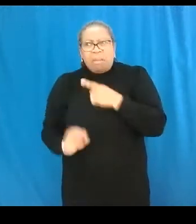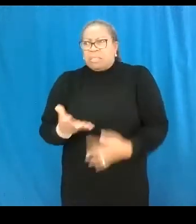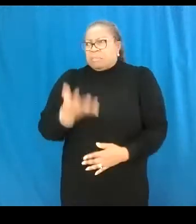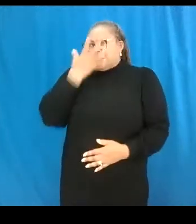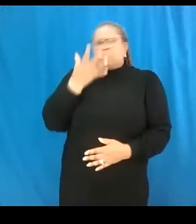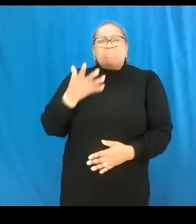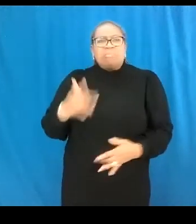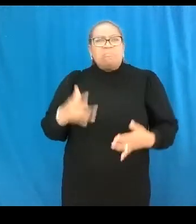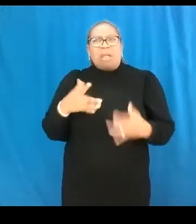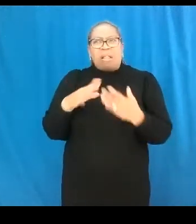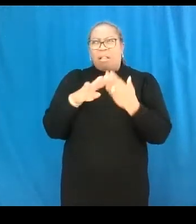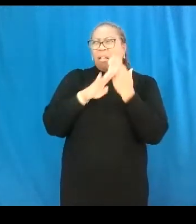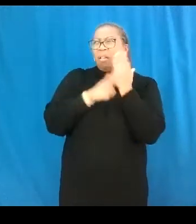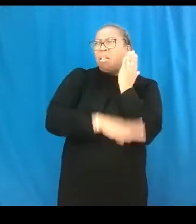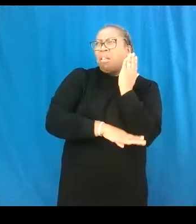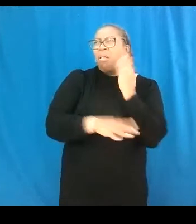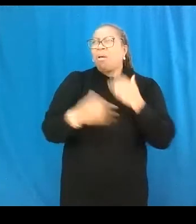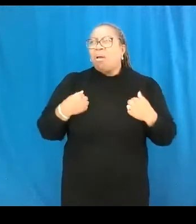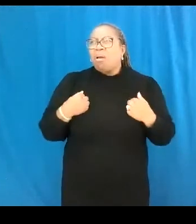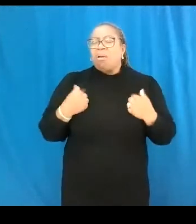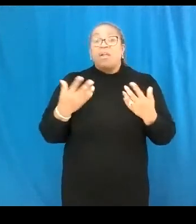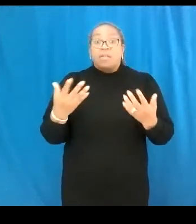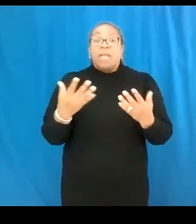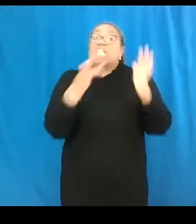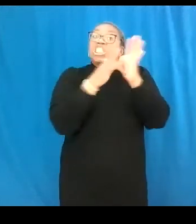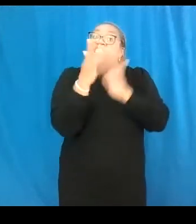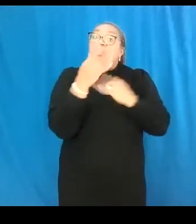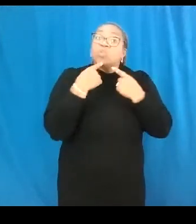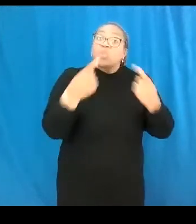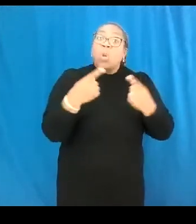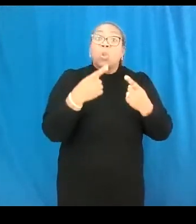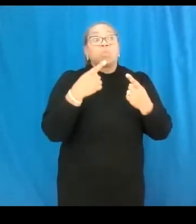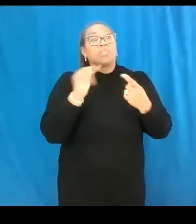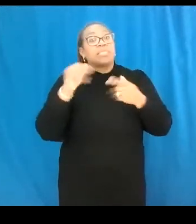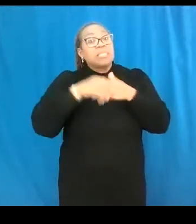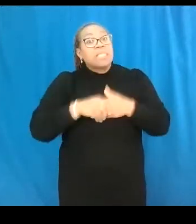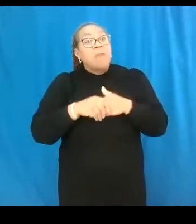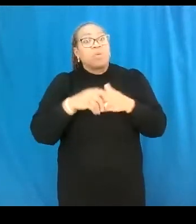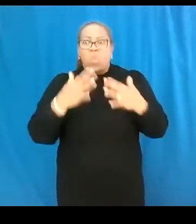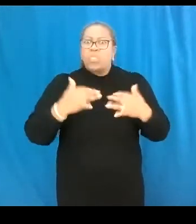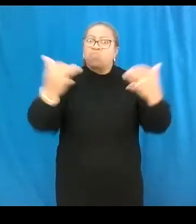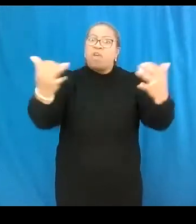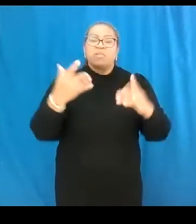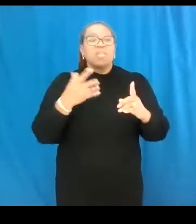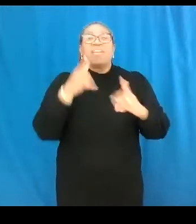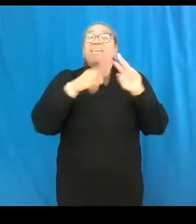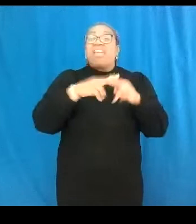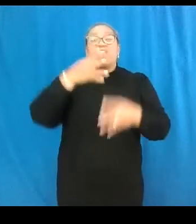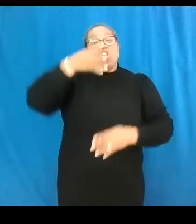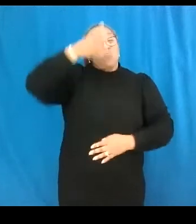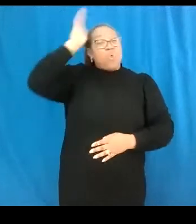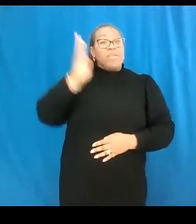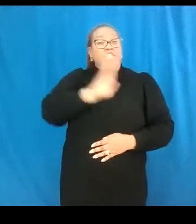degrading. And Jesus is telling his followers, if this happens to you, if a Roman soldier, for example, slaps